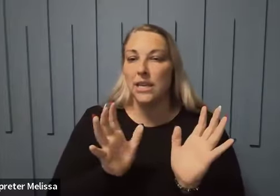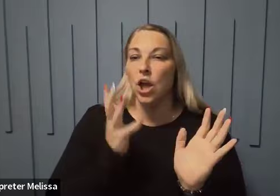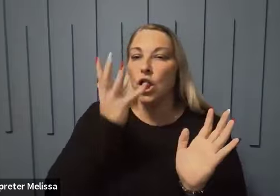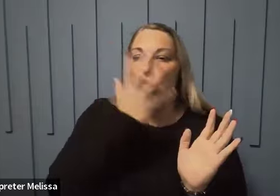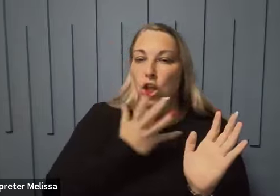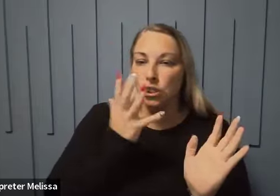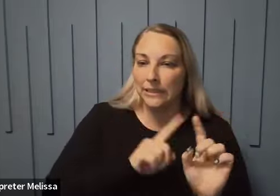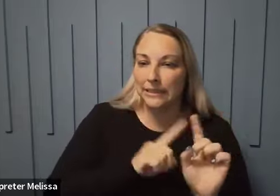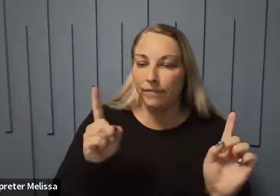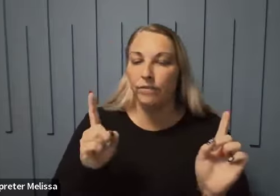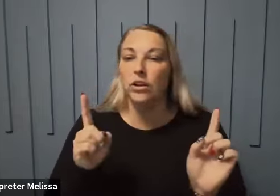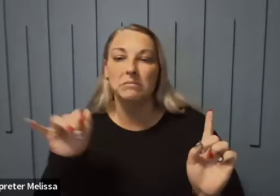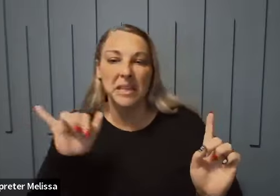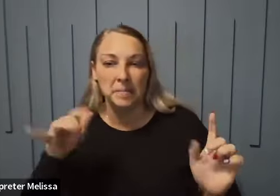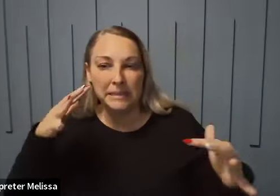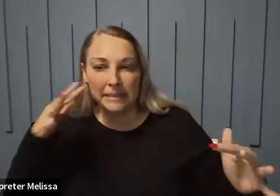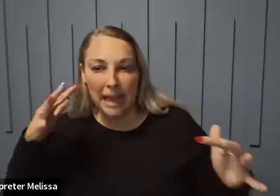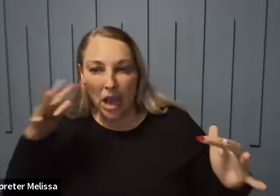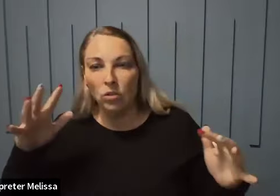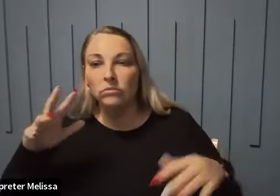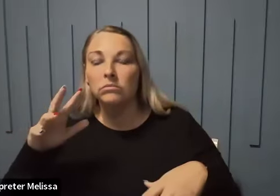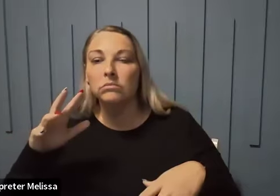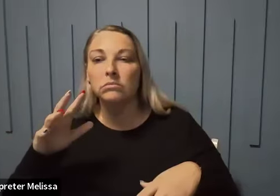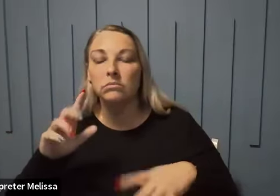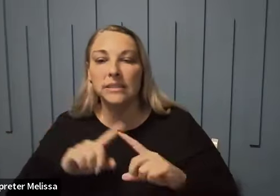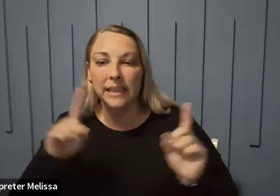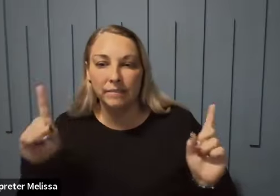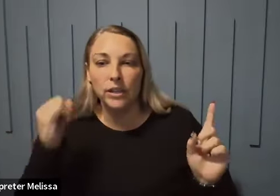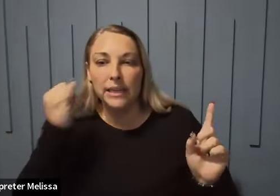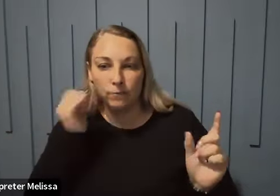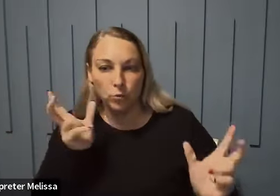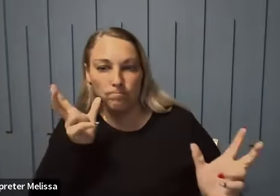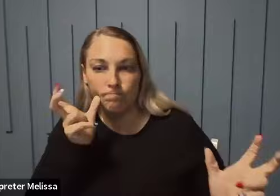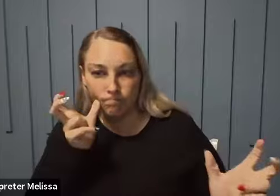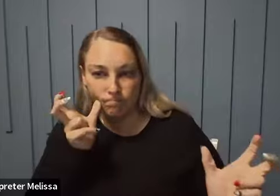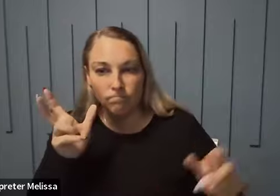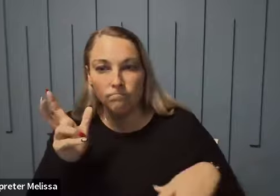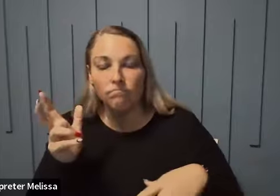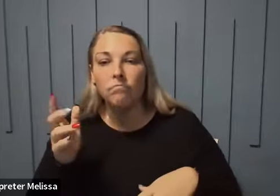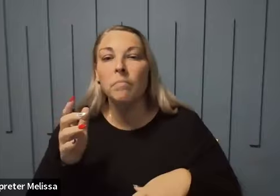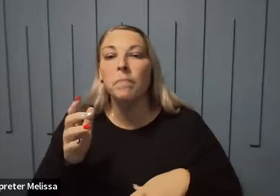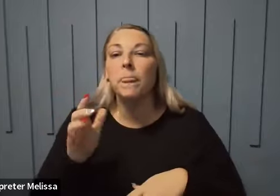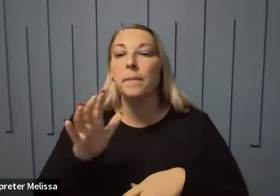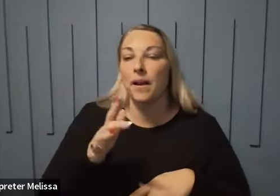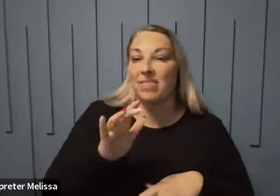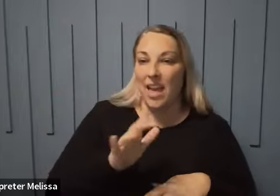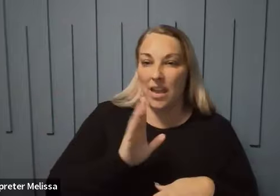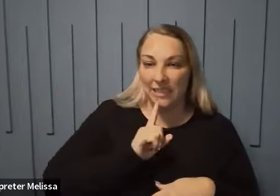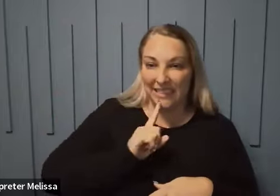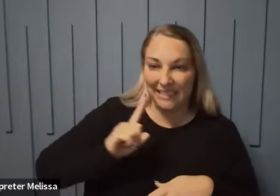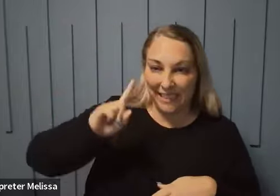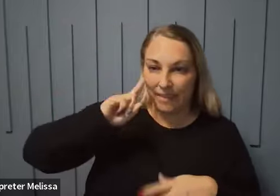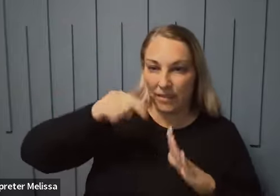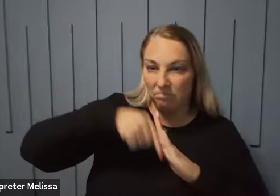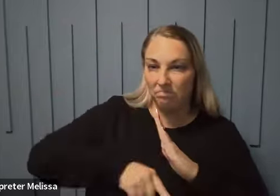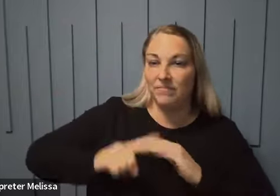to those of us who have normal hearing and are able to acquire English that way, then a profoundly deaf child could learn language